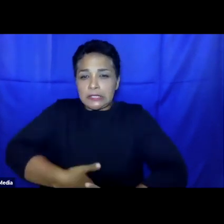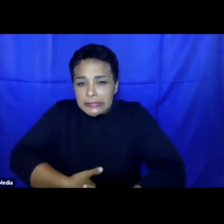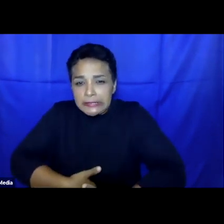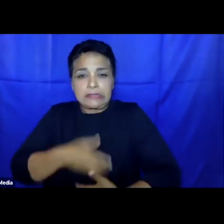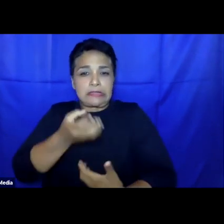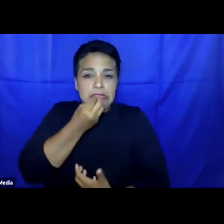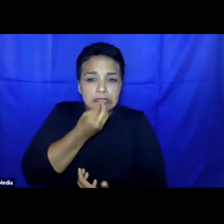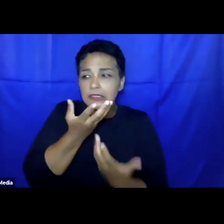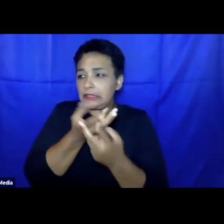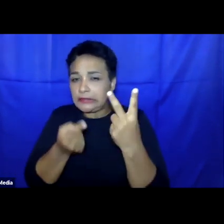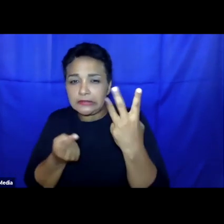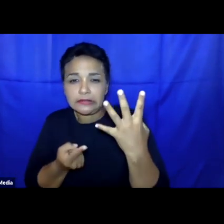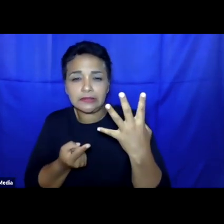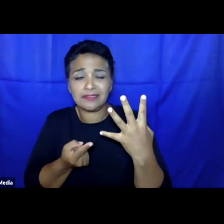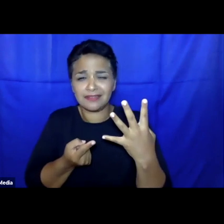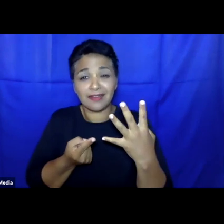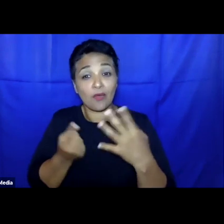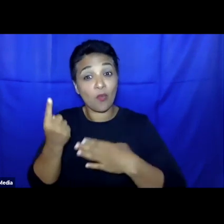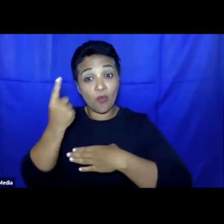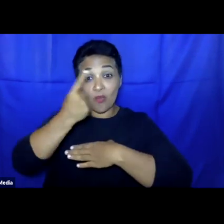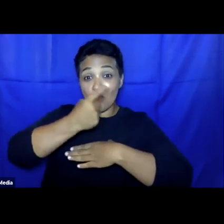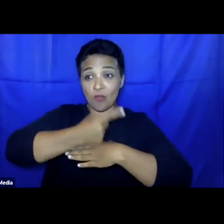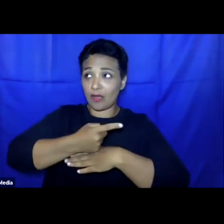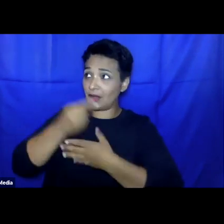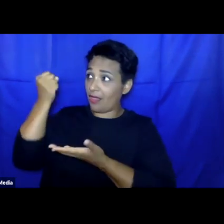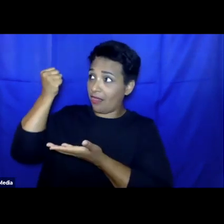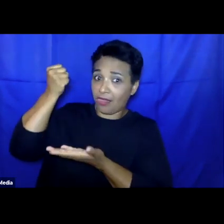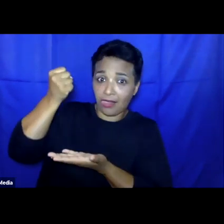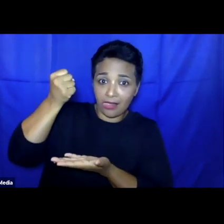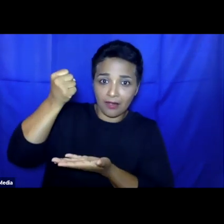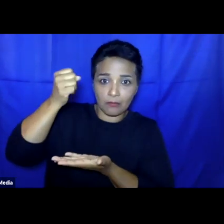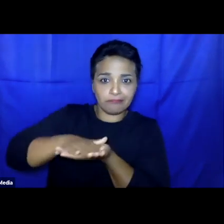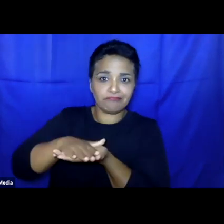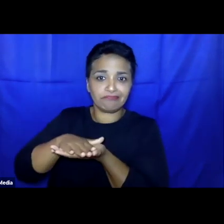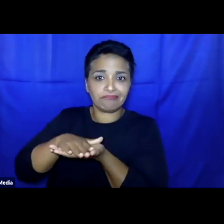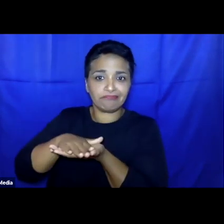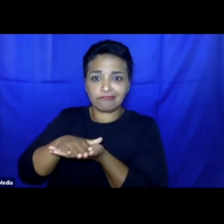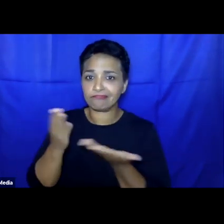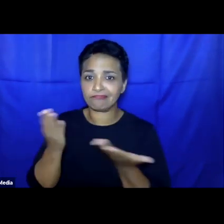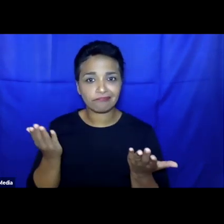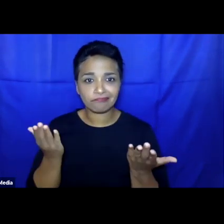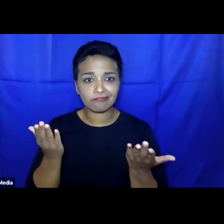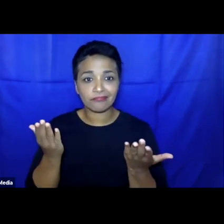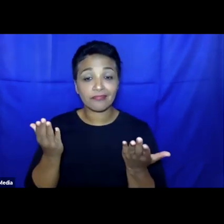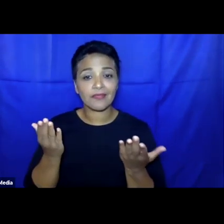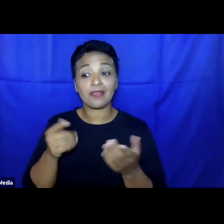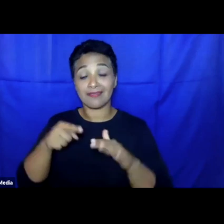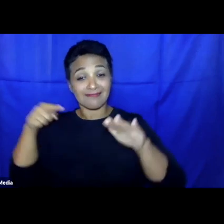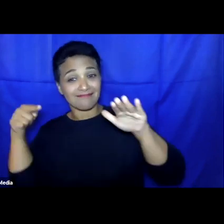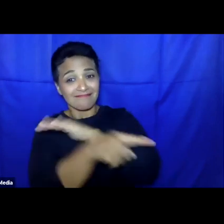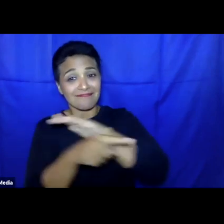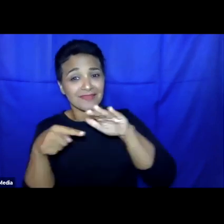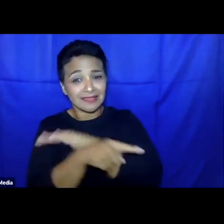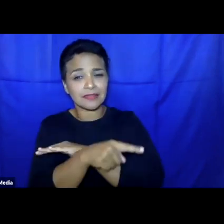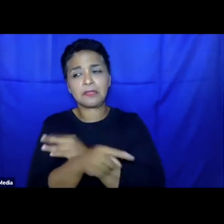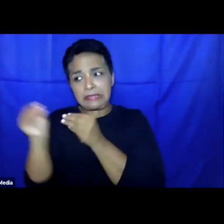will one day end, that cannot be a durable solution. Resettlement is a durable solution,